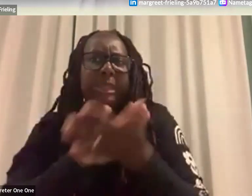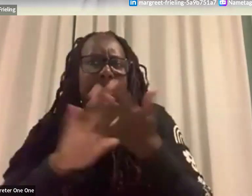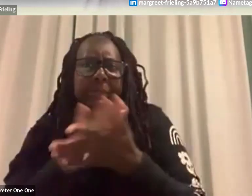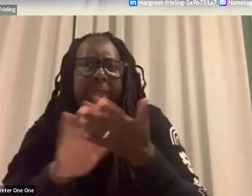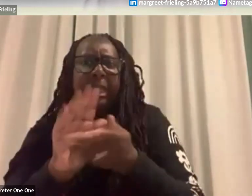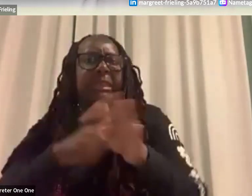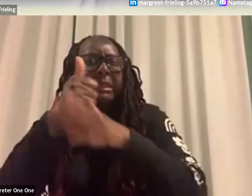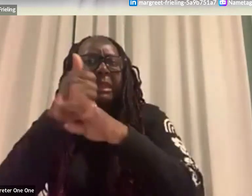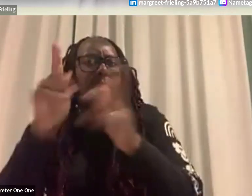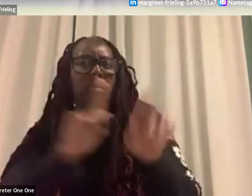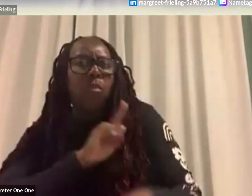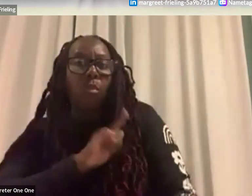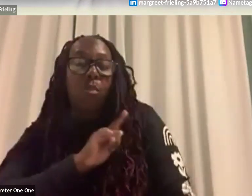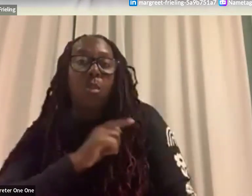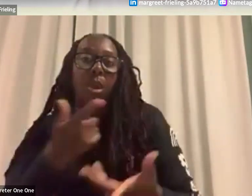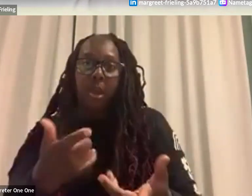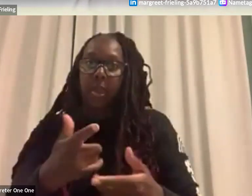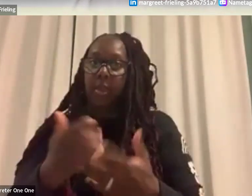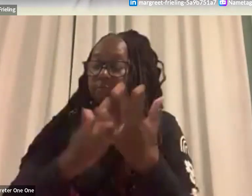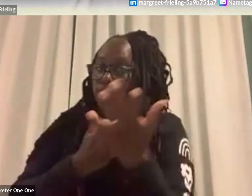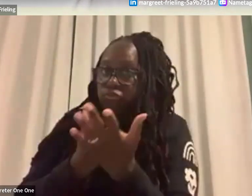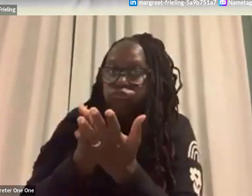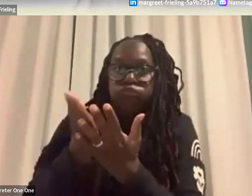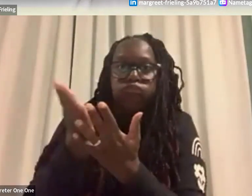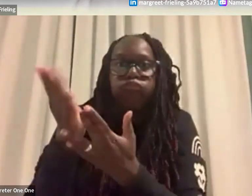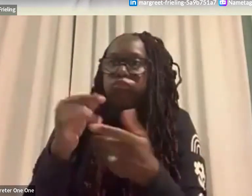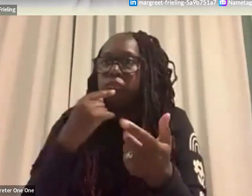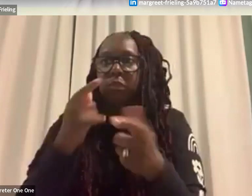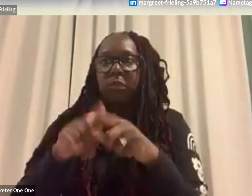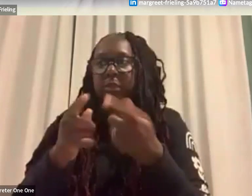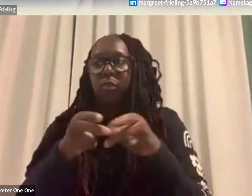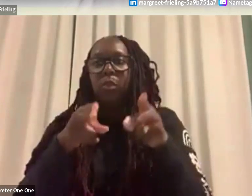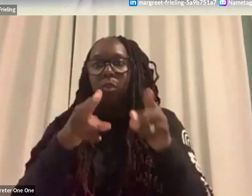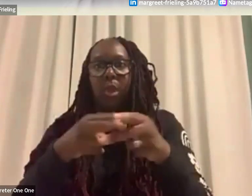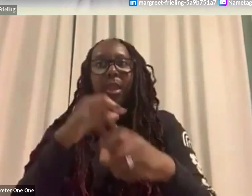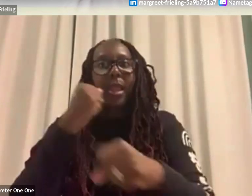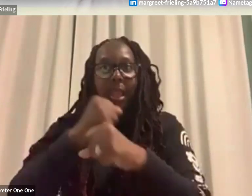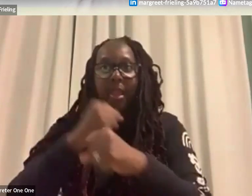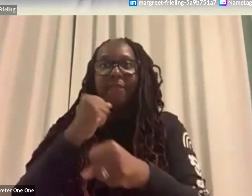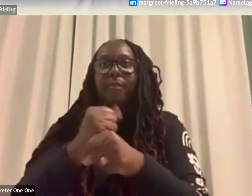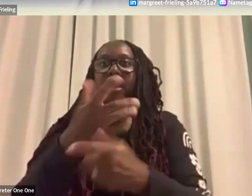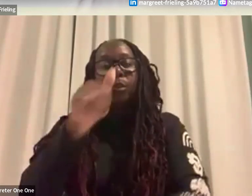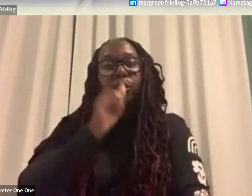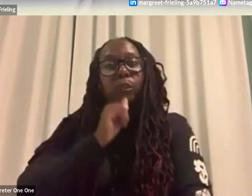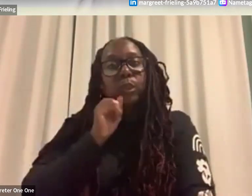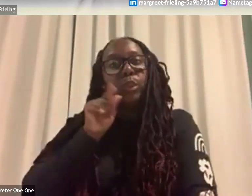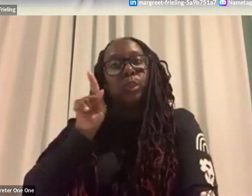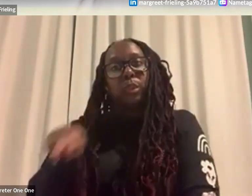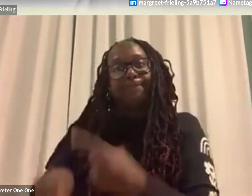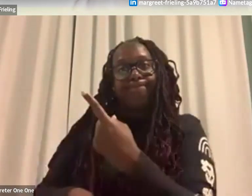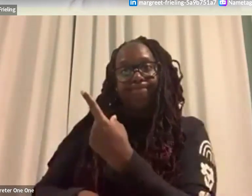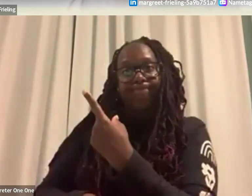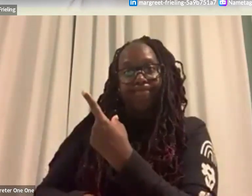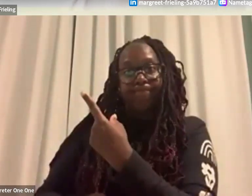so important, all the way through to the different ways in which governments are implementing these